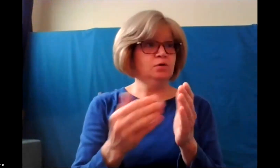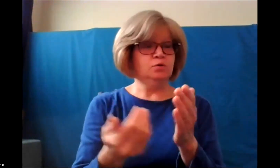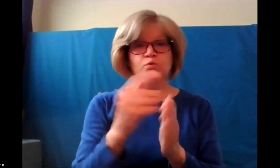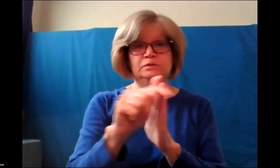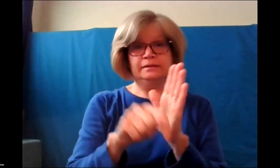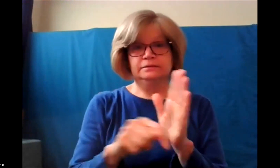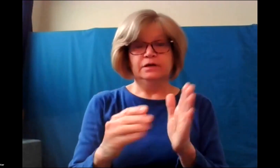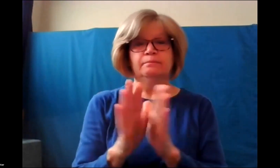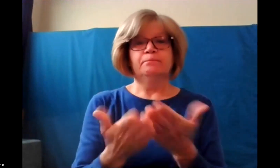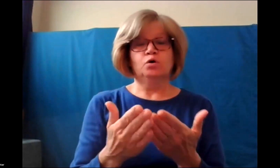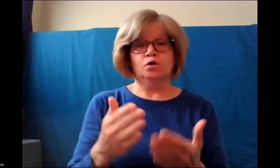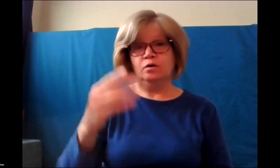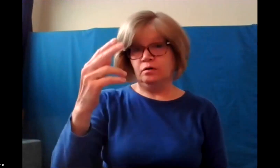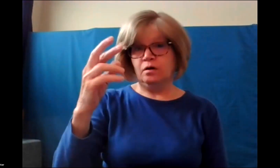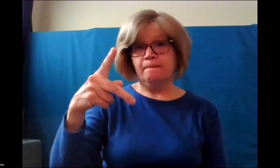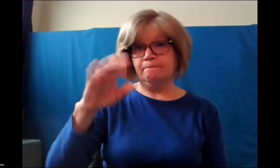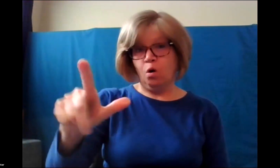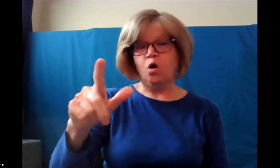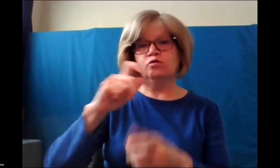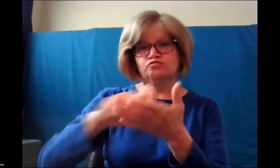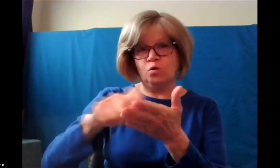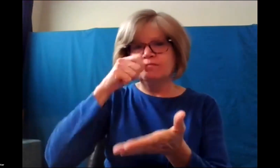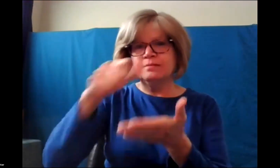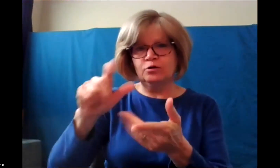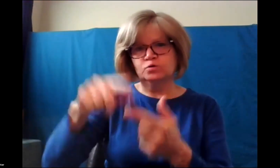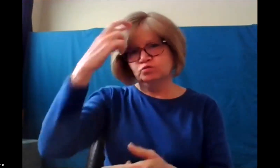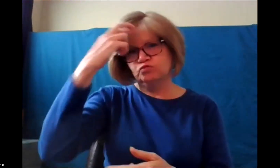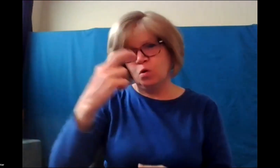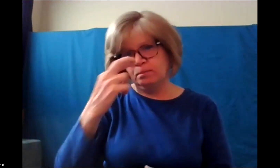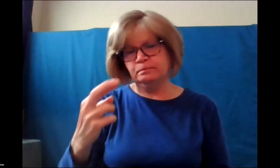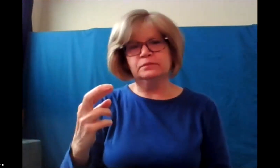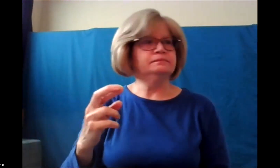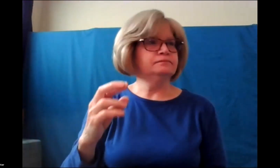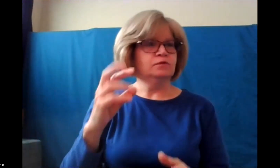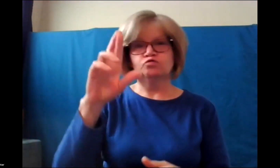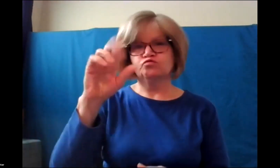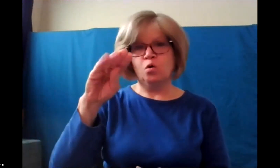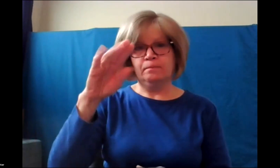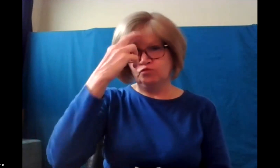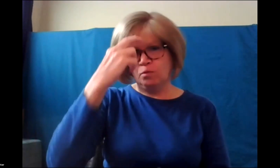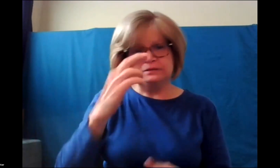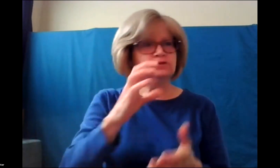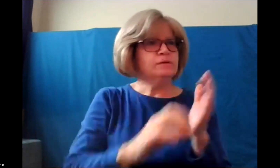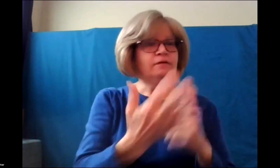which is taken from Paul's letter to the church in Rome, chapter 15, verses 4 through 6.